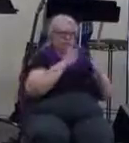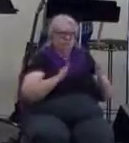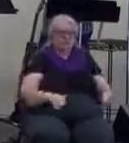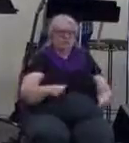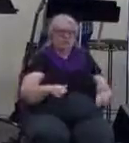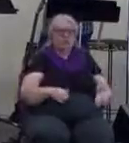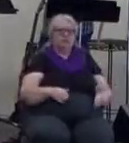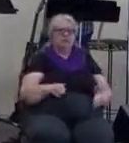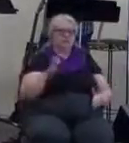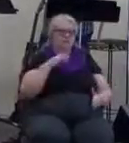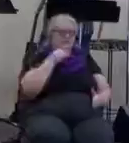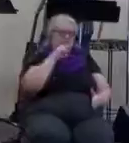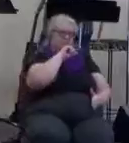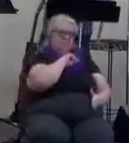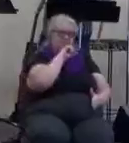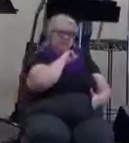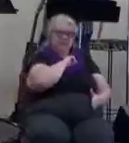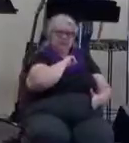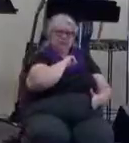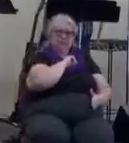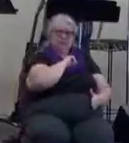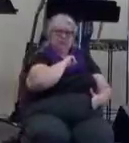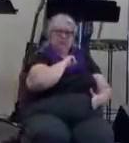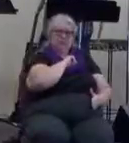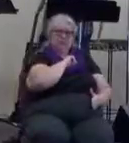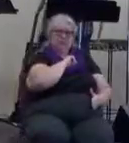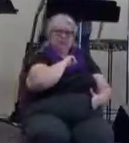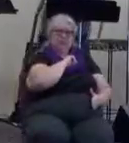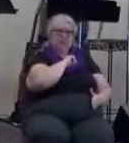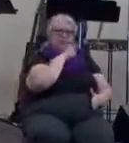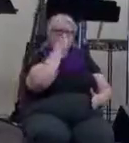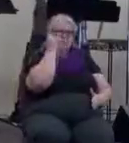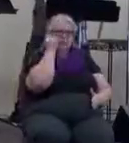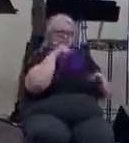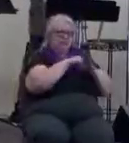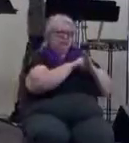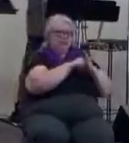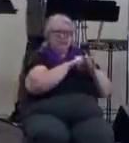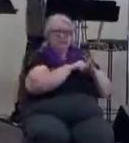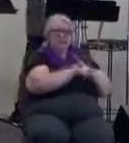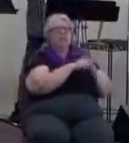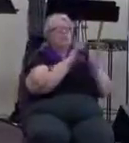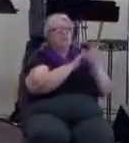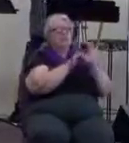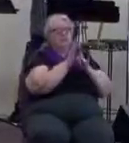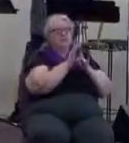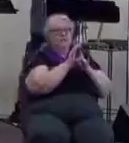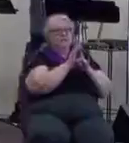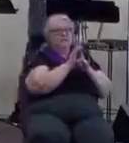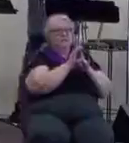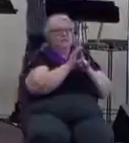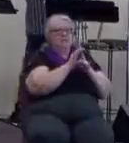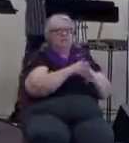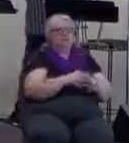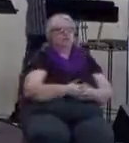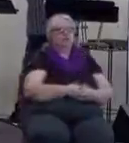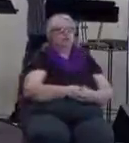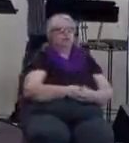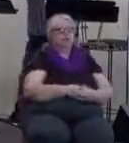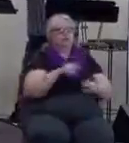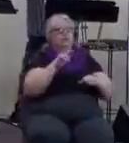of shedding Jesus' blood. And Peter states a Christian value that could never be forgotten. And I want us to take